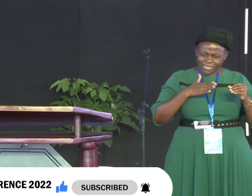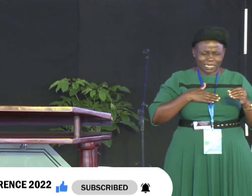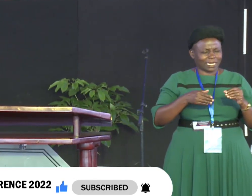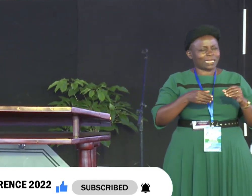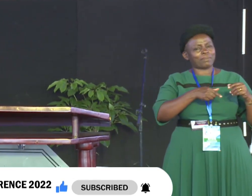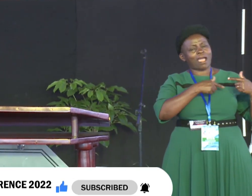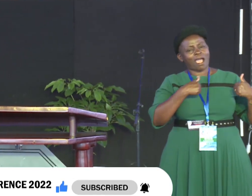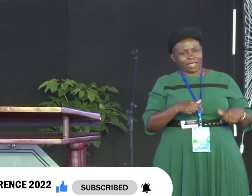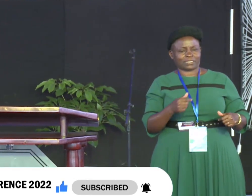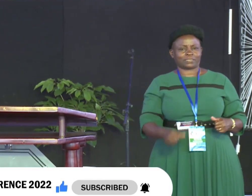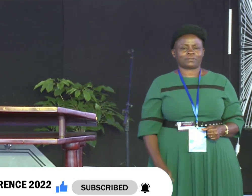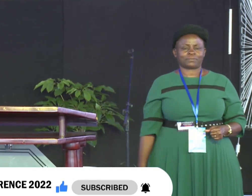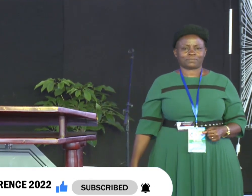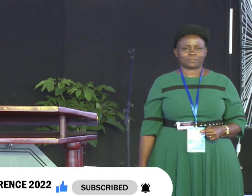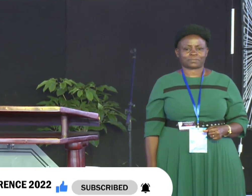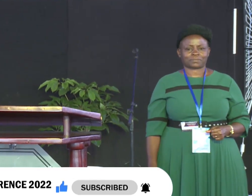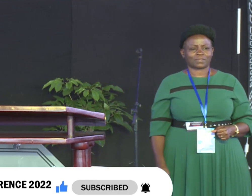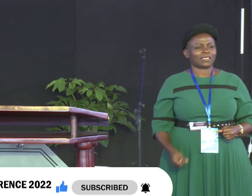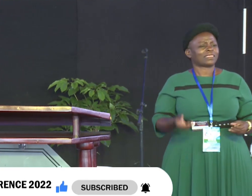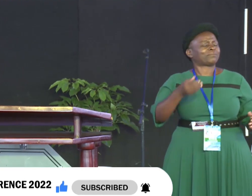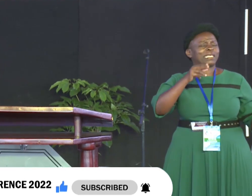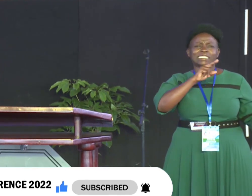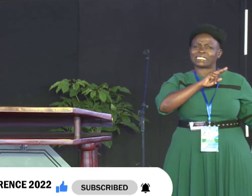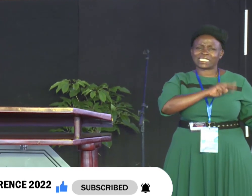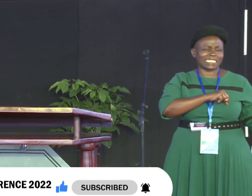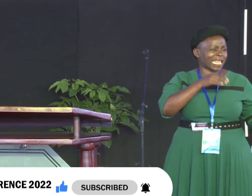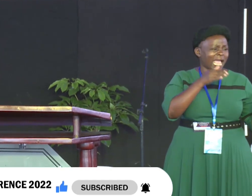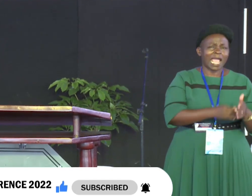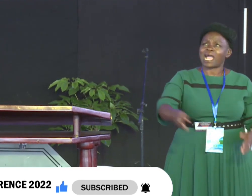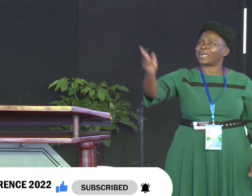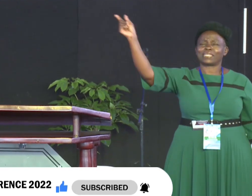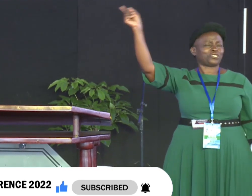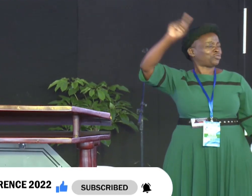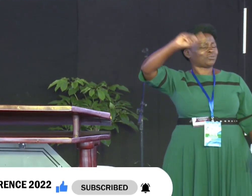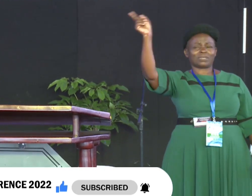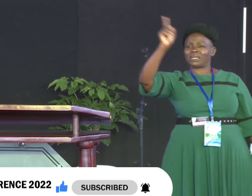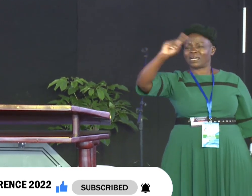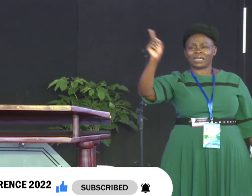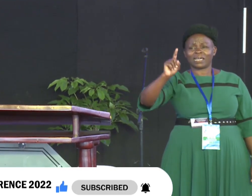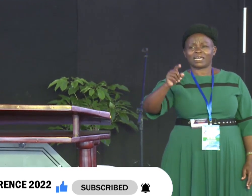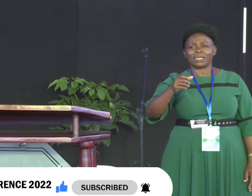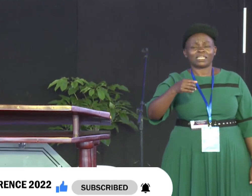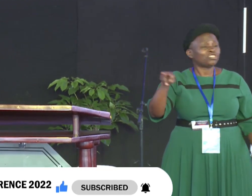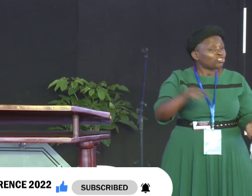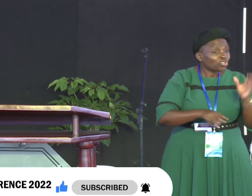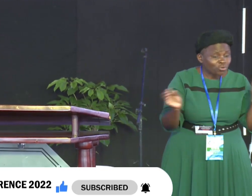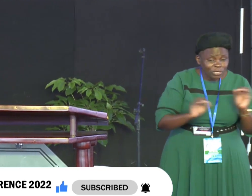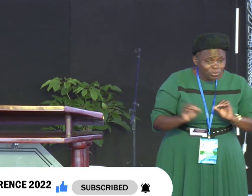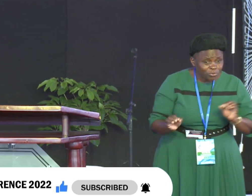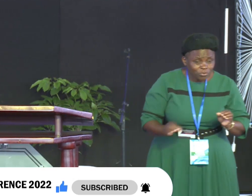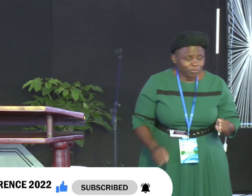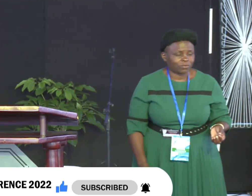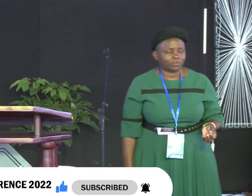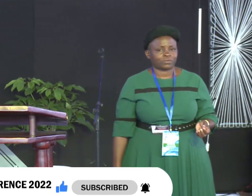Psalm 119:11, your word I've hidden in my heart. That I may not sin against you. Have you never read